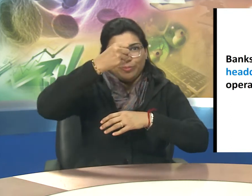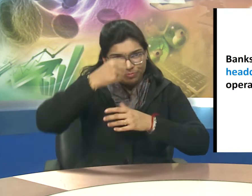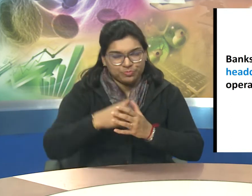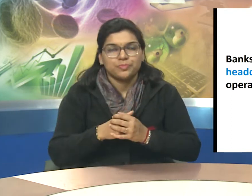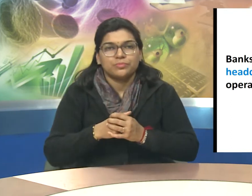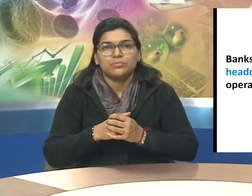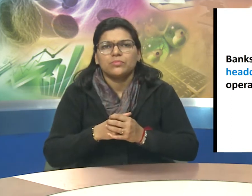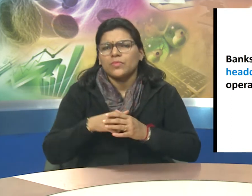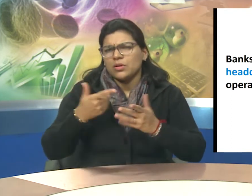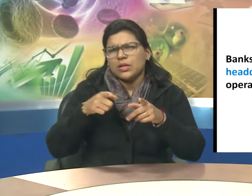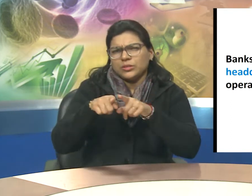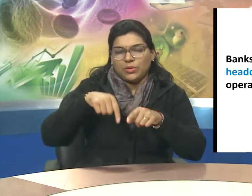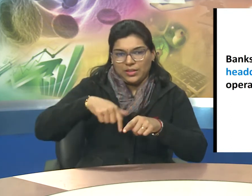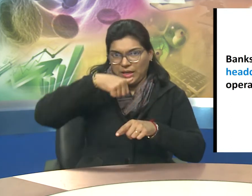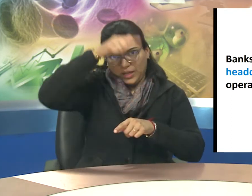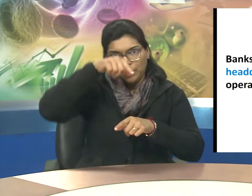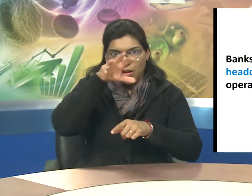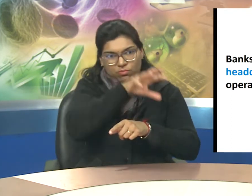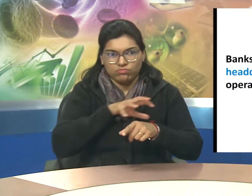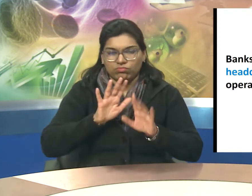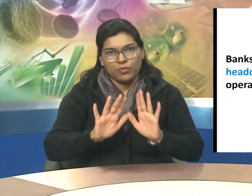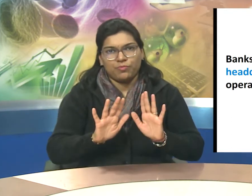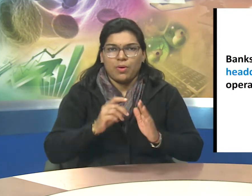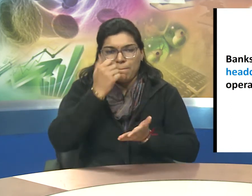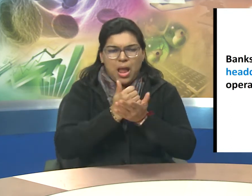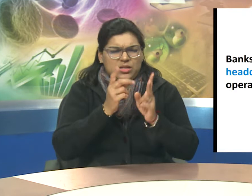are registered and have their headquarters.